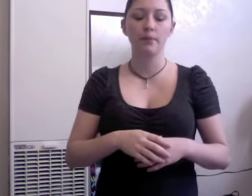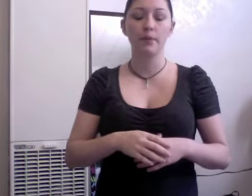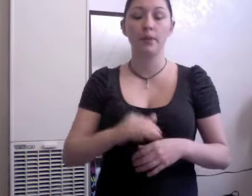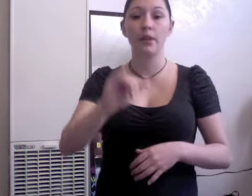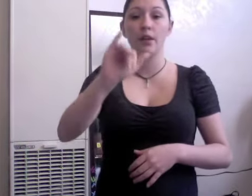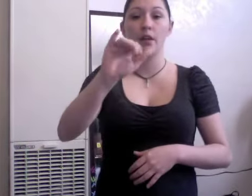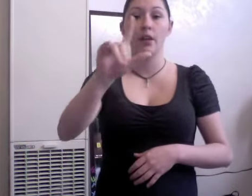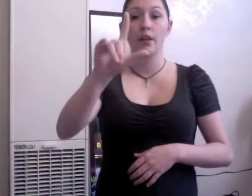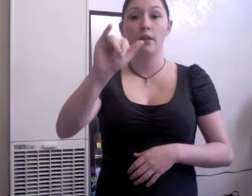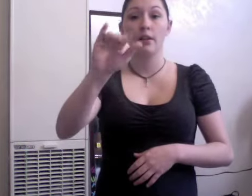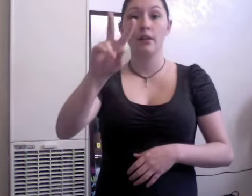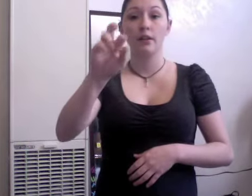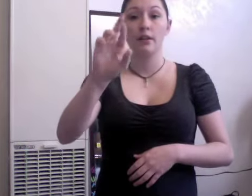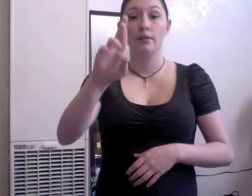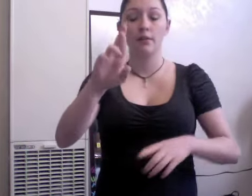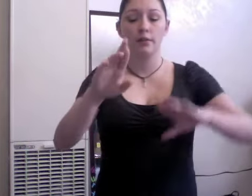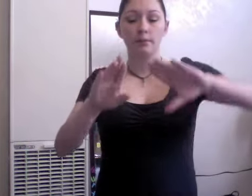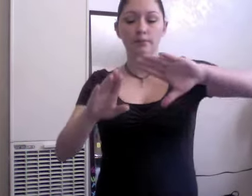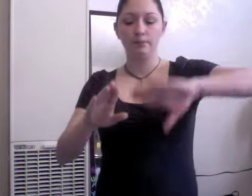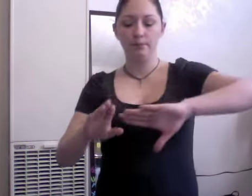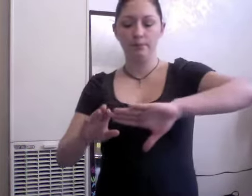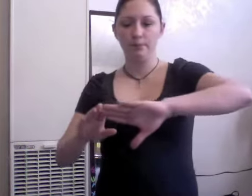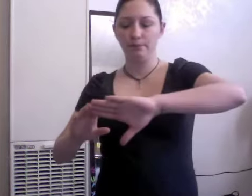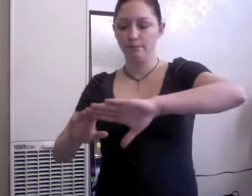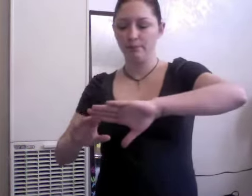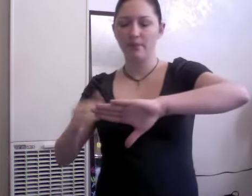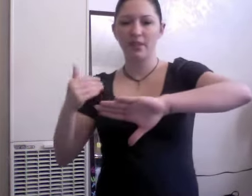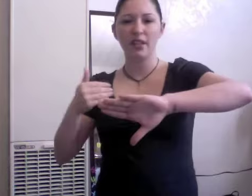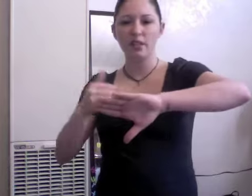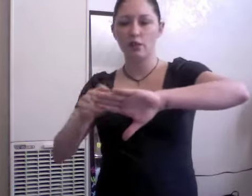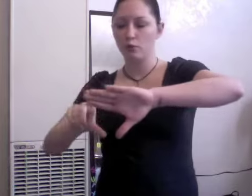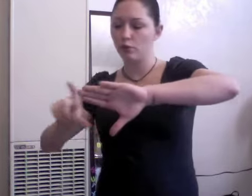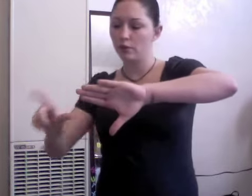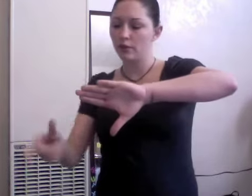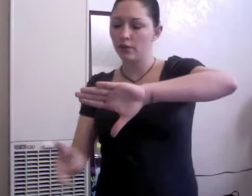it again releases bile into the duodenum or in the small intestine,